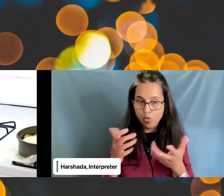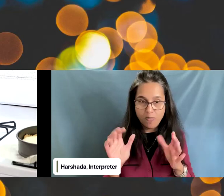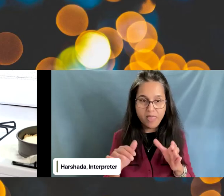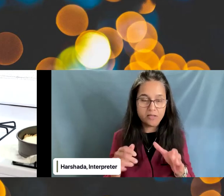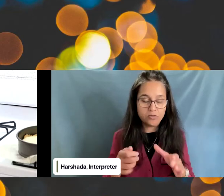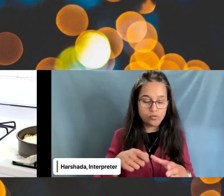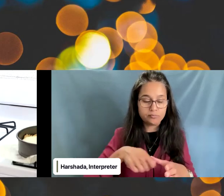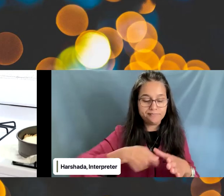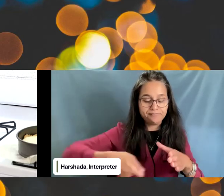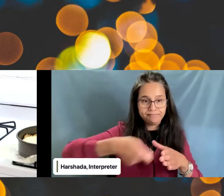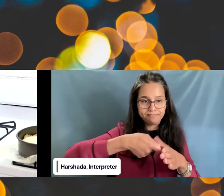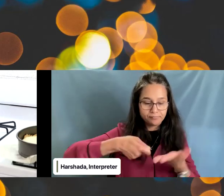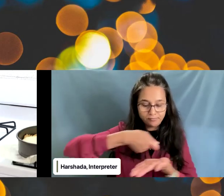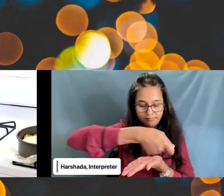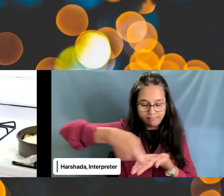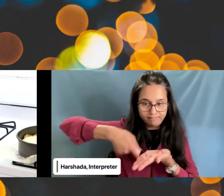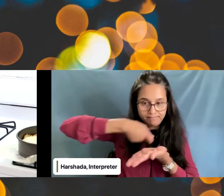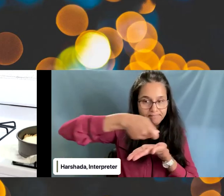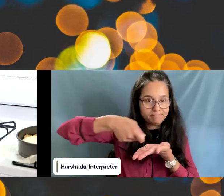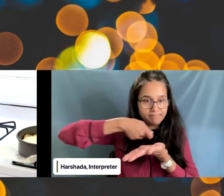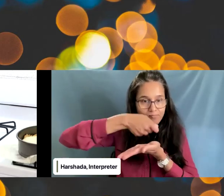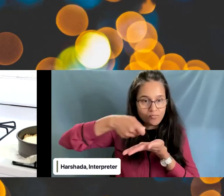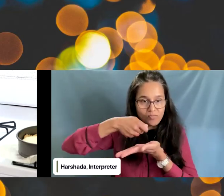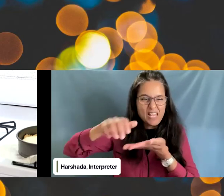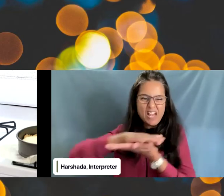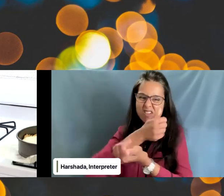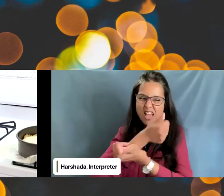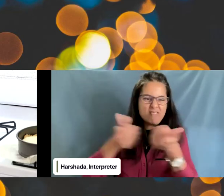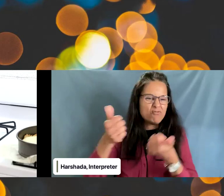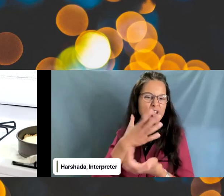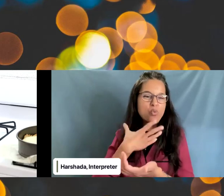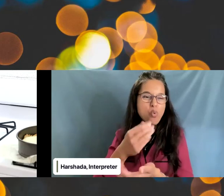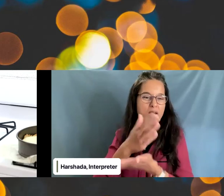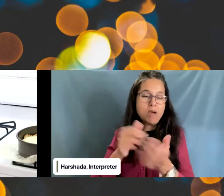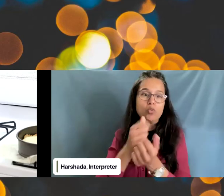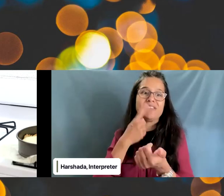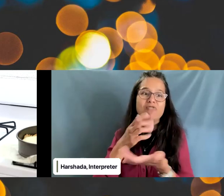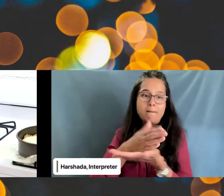So you cover every bit of that white with red.